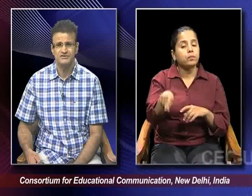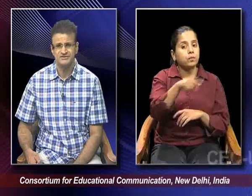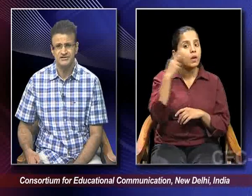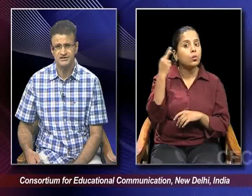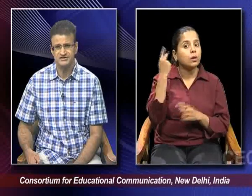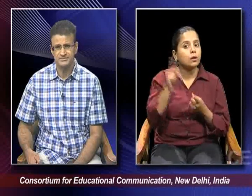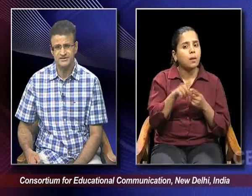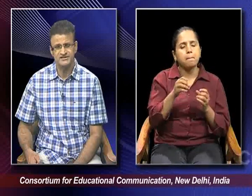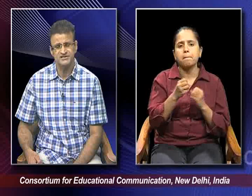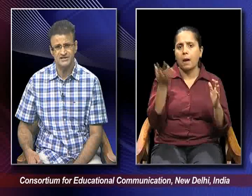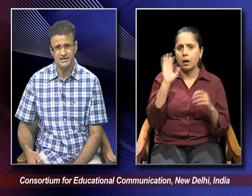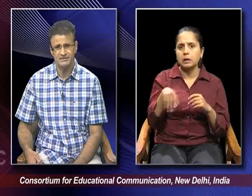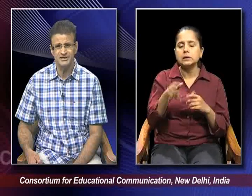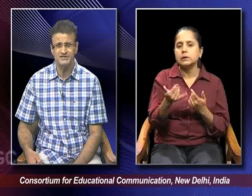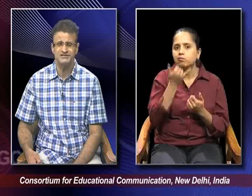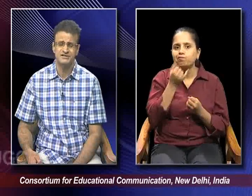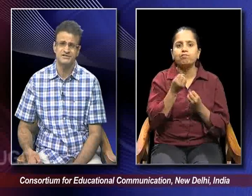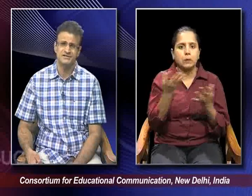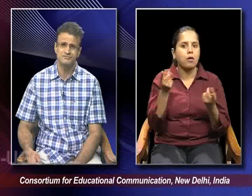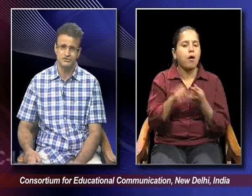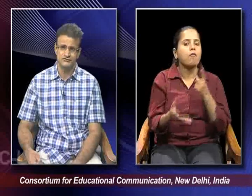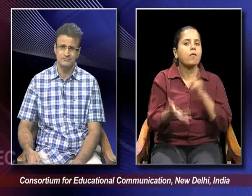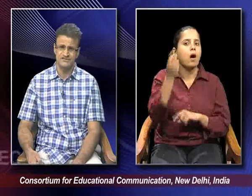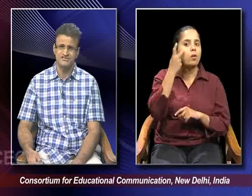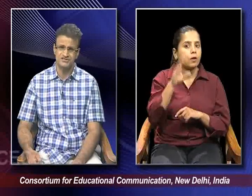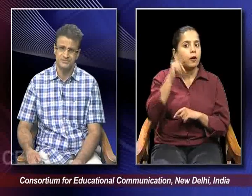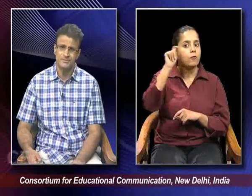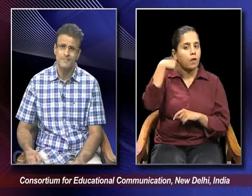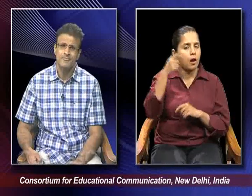there were certain discrepancies and anomalies in terms of film